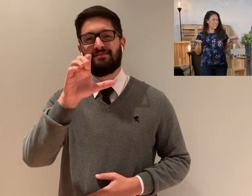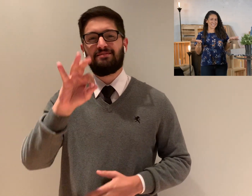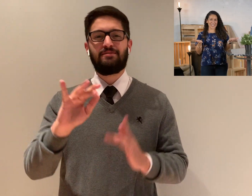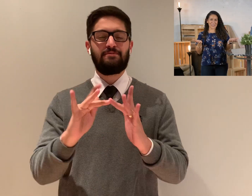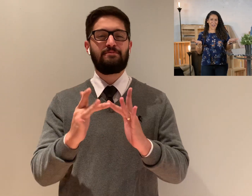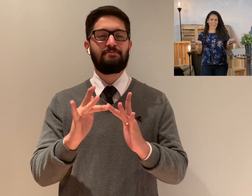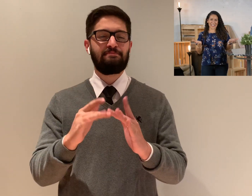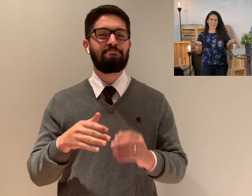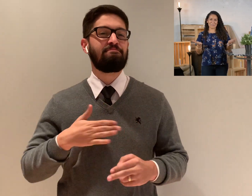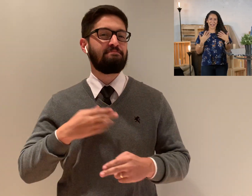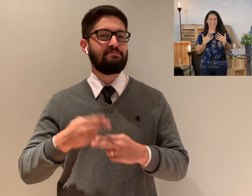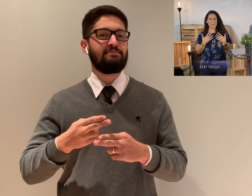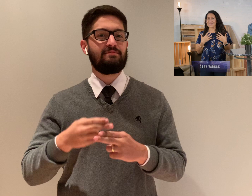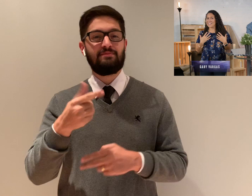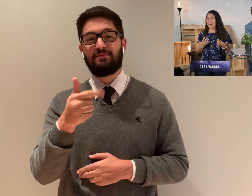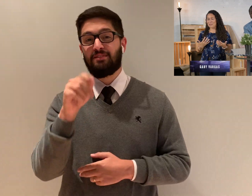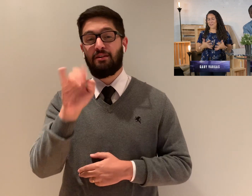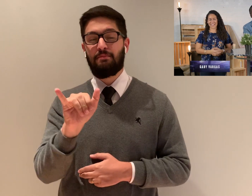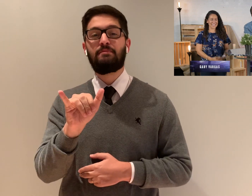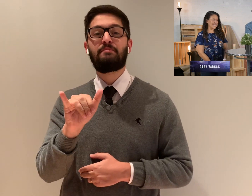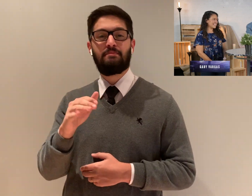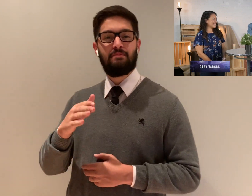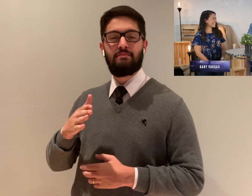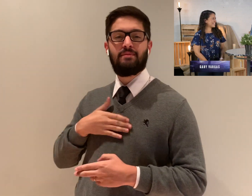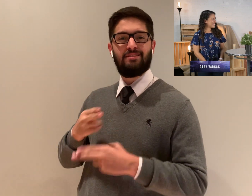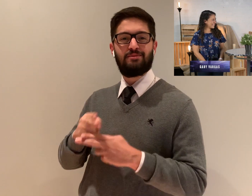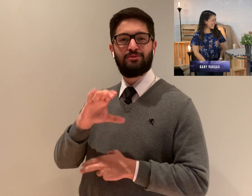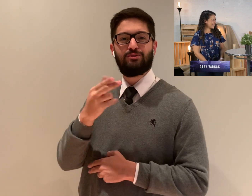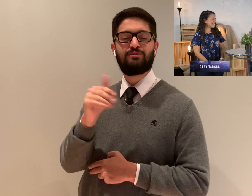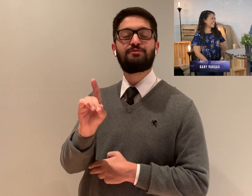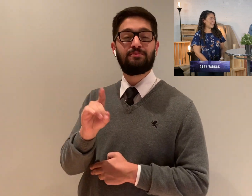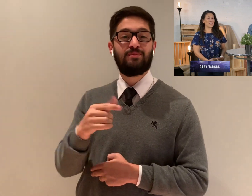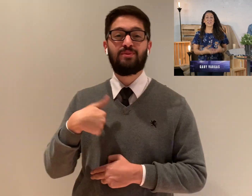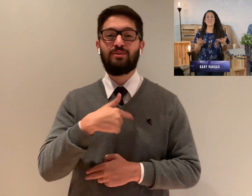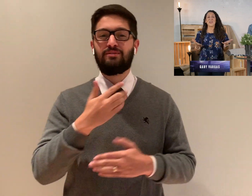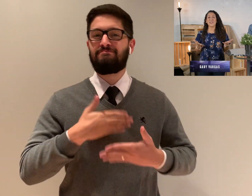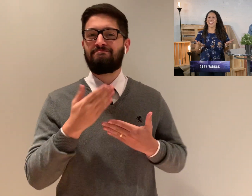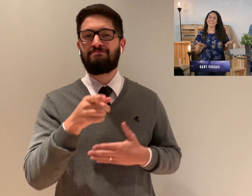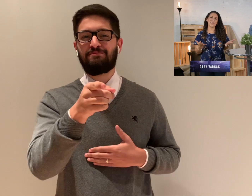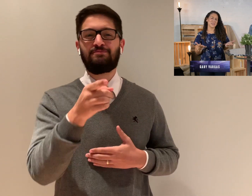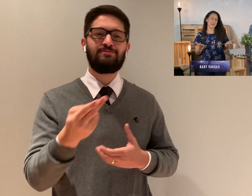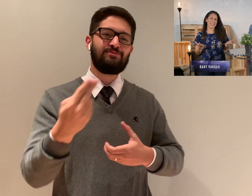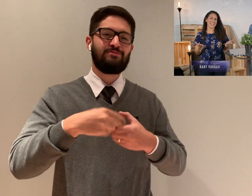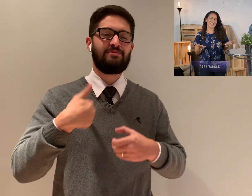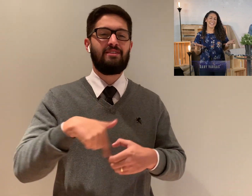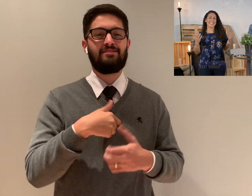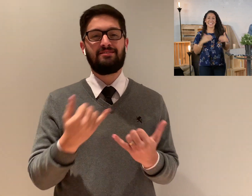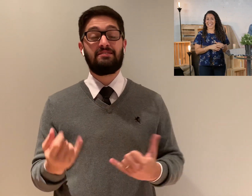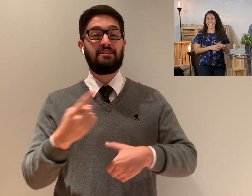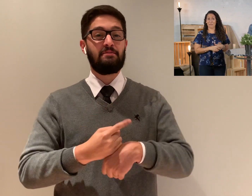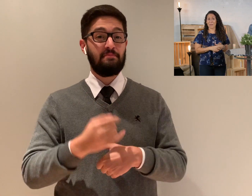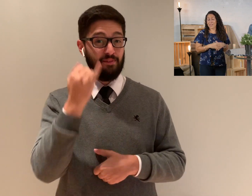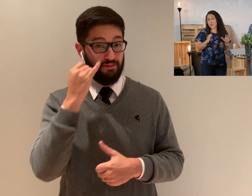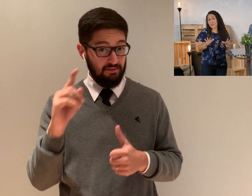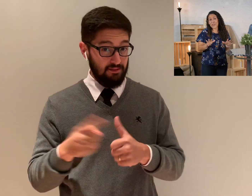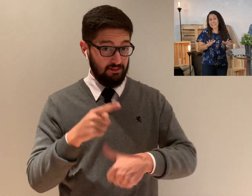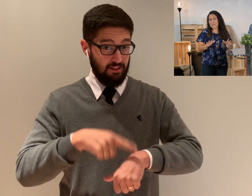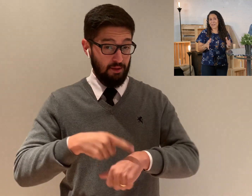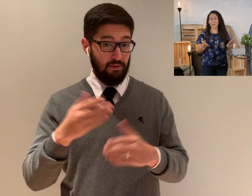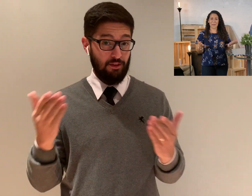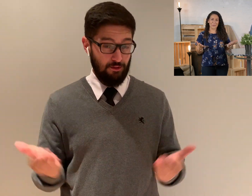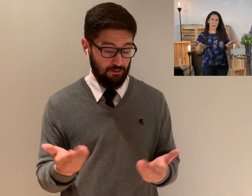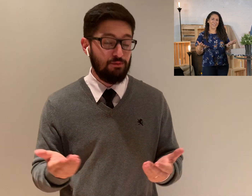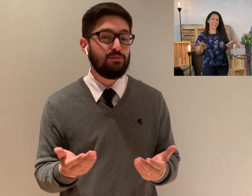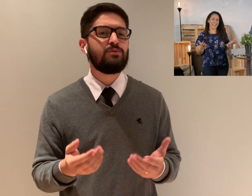and welcome to CF Online. My name is Gabby Vargas. And I'm Chad Anthony. And we are so glad that you're joining us today. If maybe it's your first